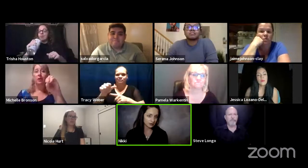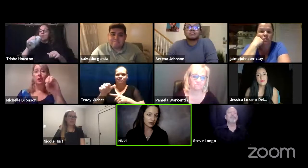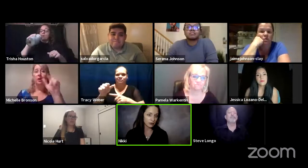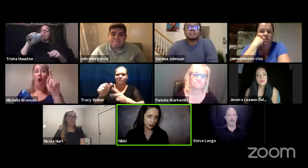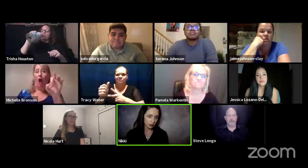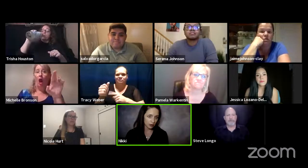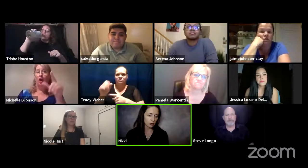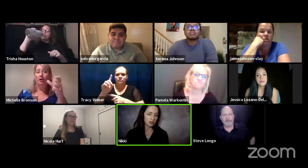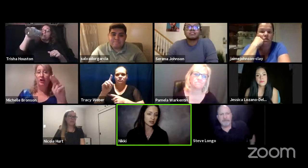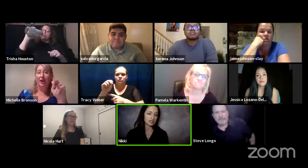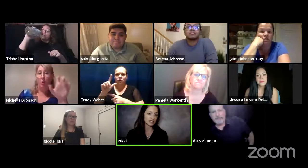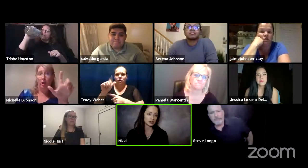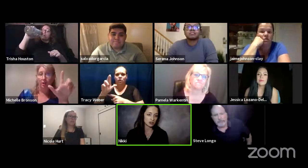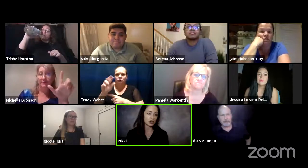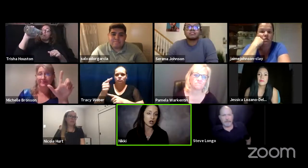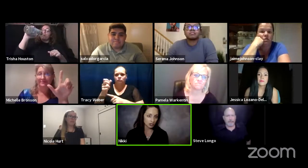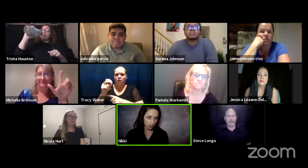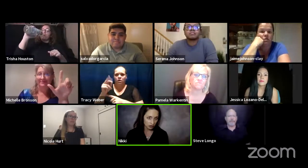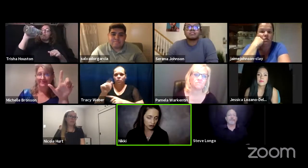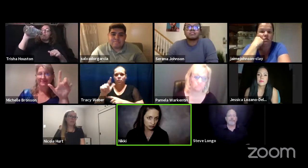for them both. One was the Dollar General,